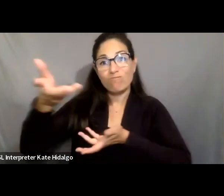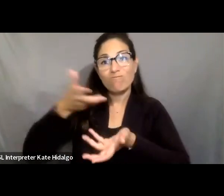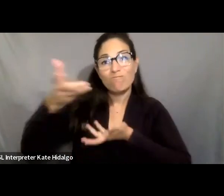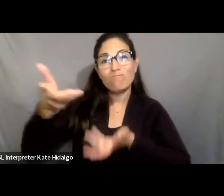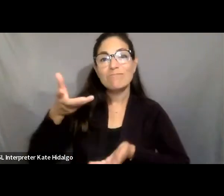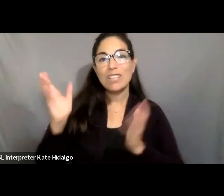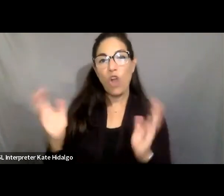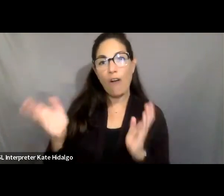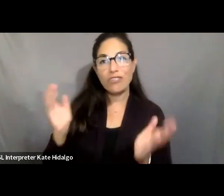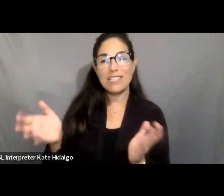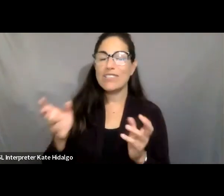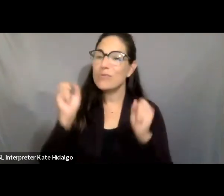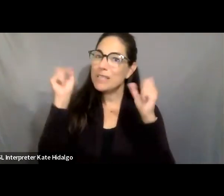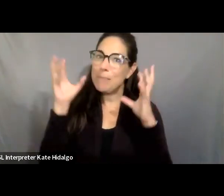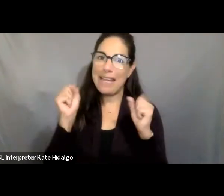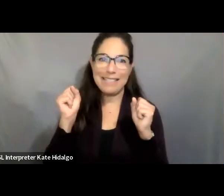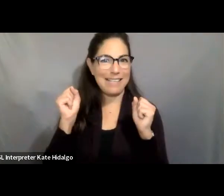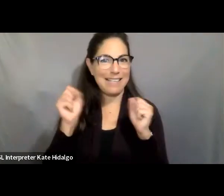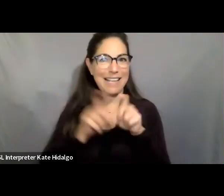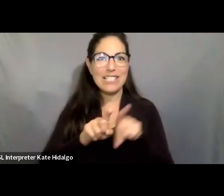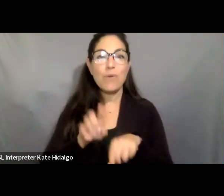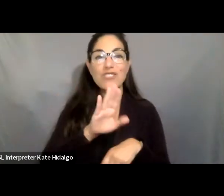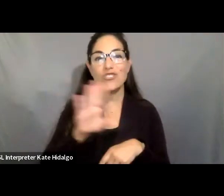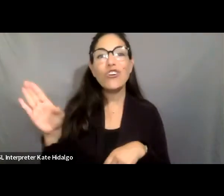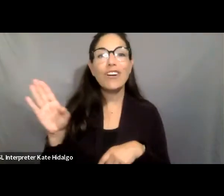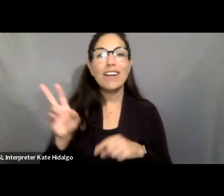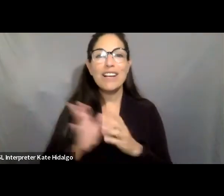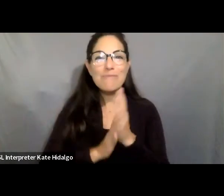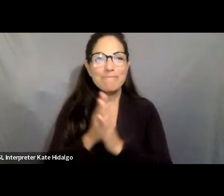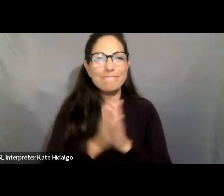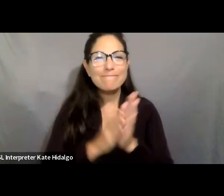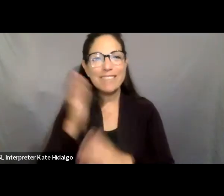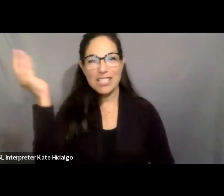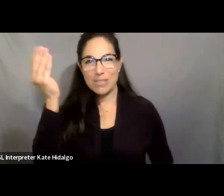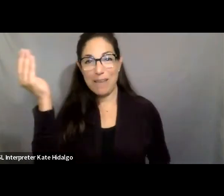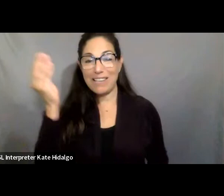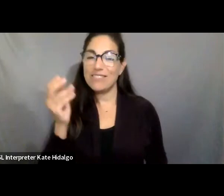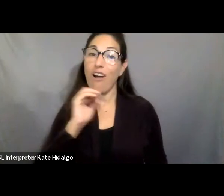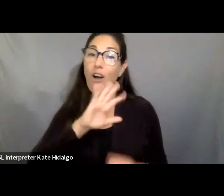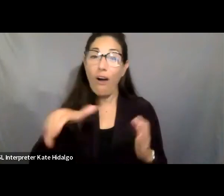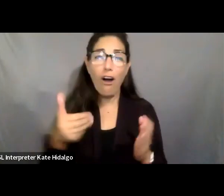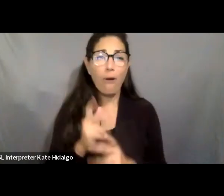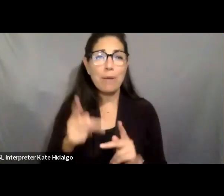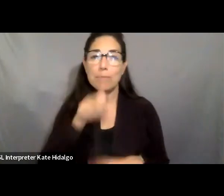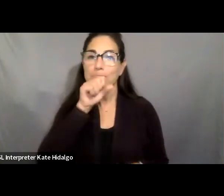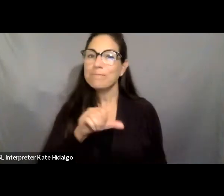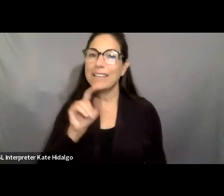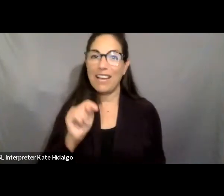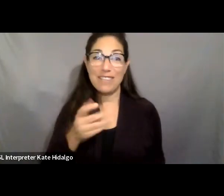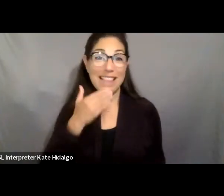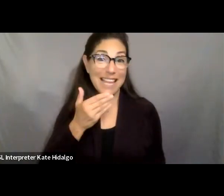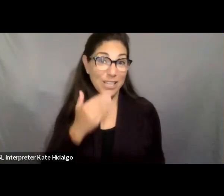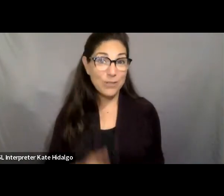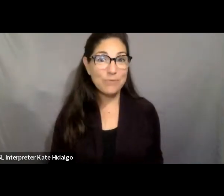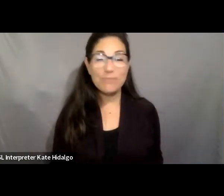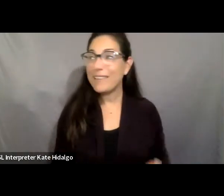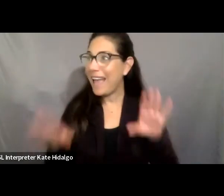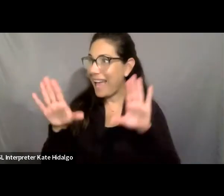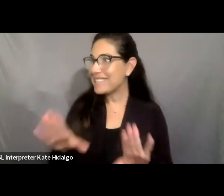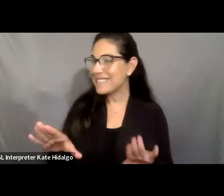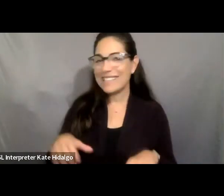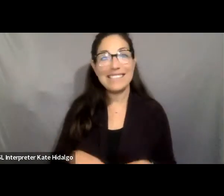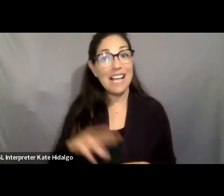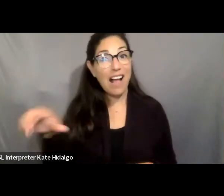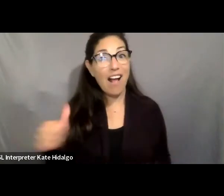I think that was amazing. And as well as your very motivational speech. Everybody loved it. So thank you for that. Thanks. All right. Excellent.